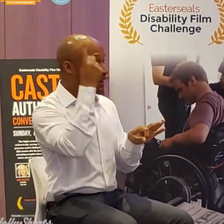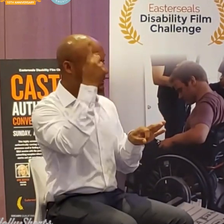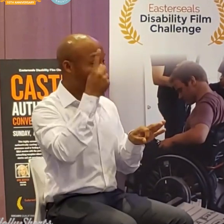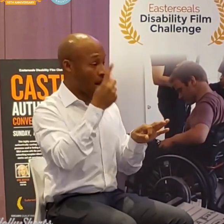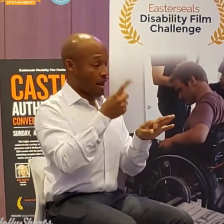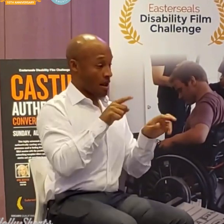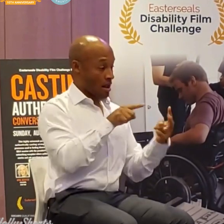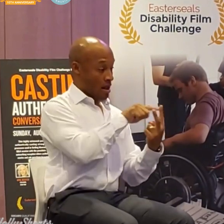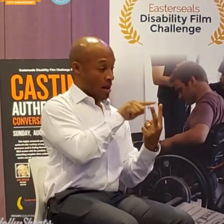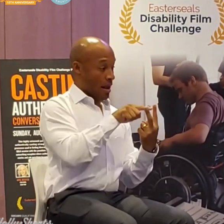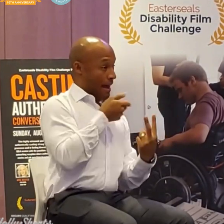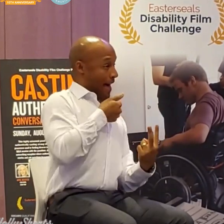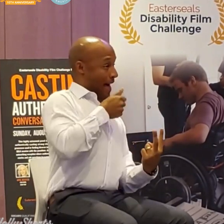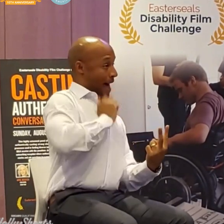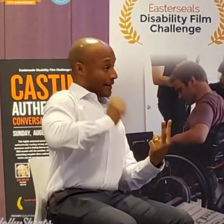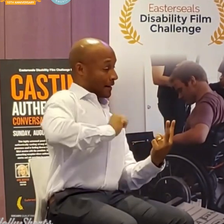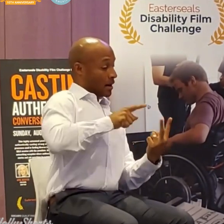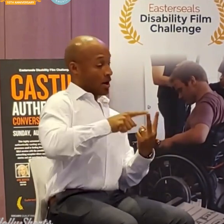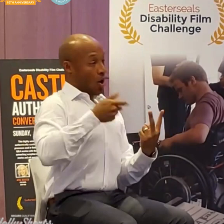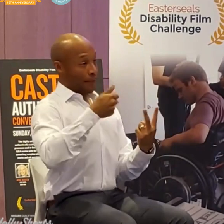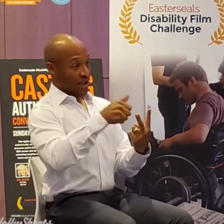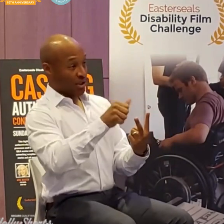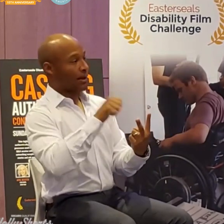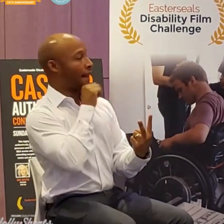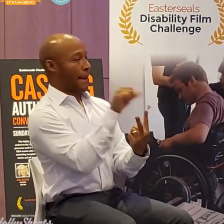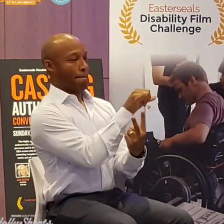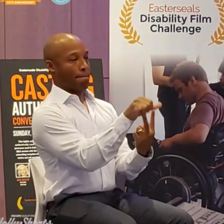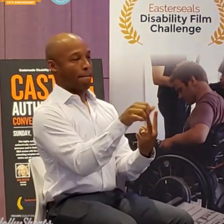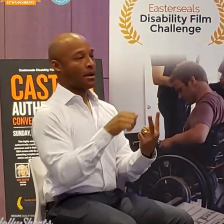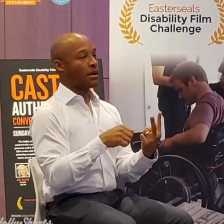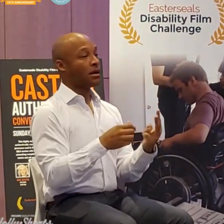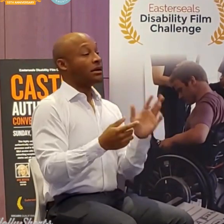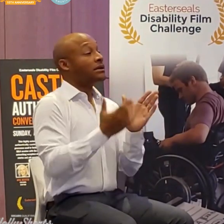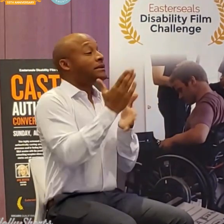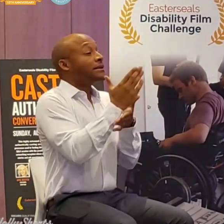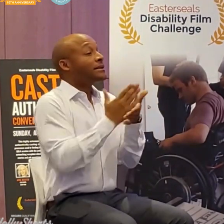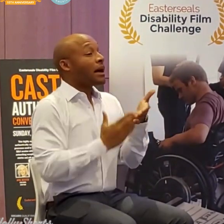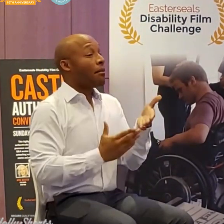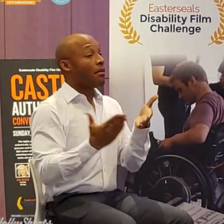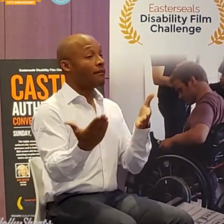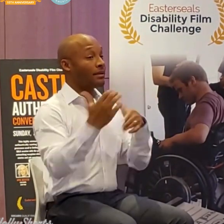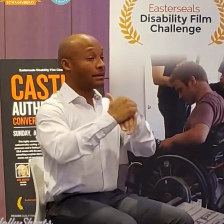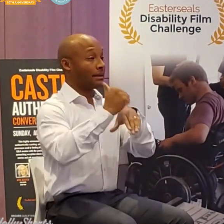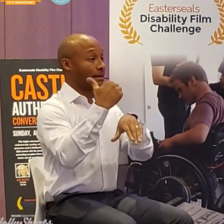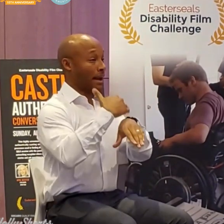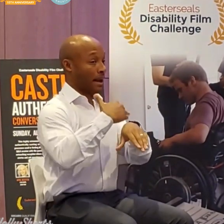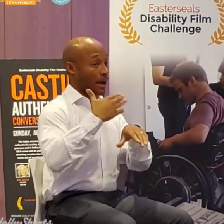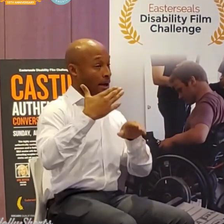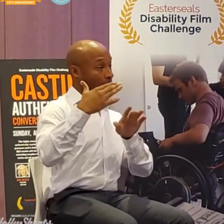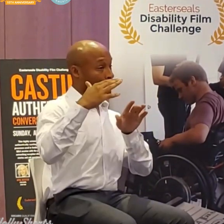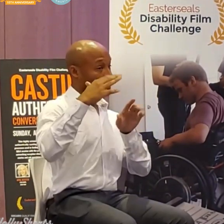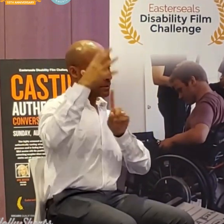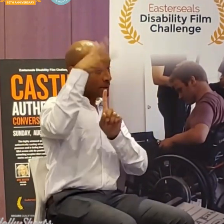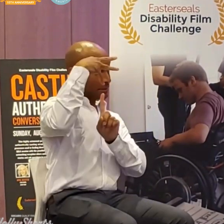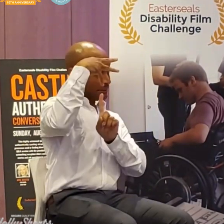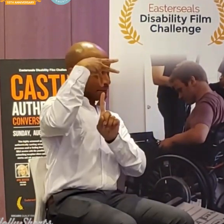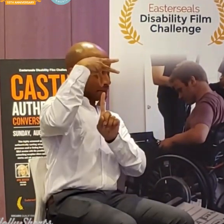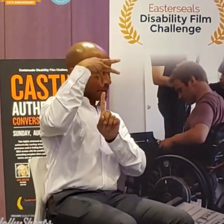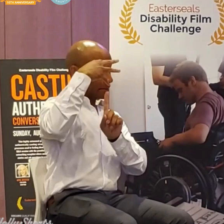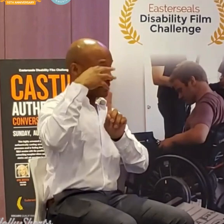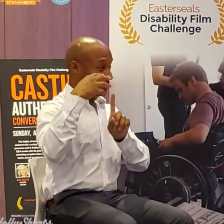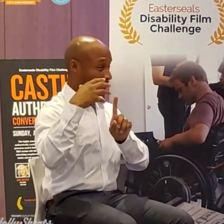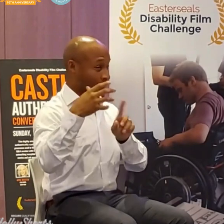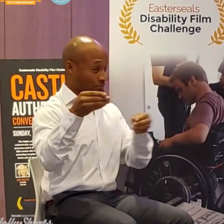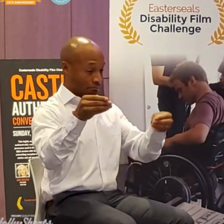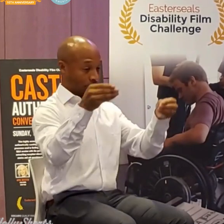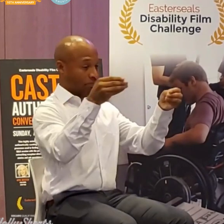we get these tapes that look like screen tests, and I think some of the decision makers are getting used to seeing that. Yeah. I think primarily it's our responsibility